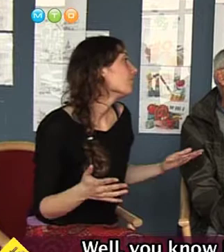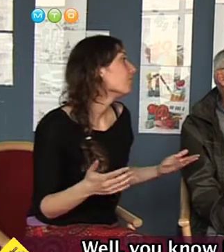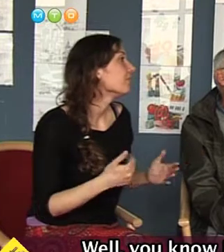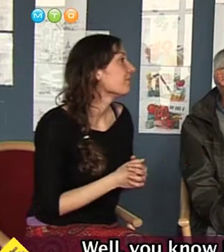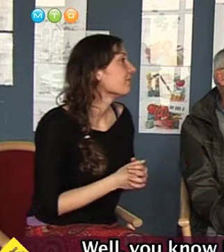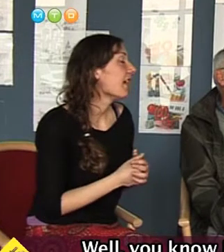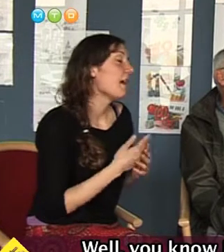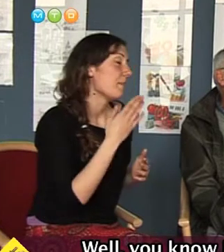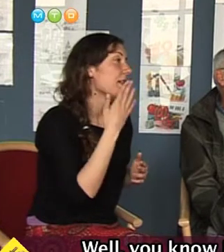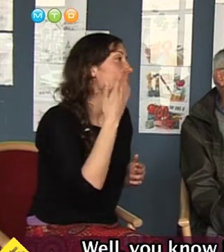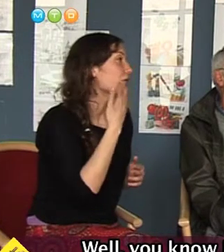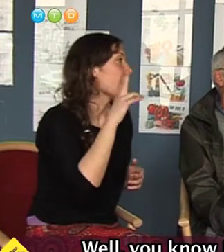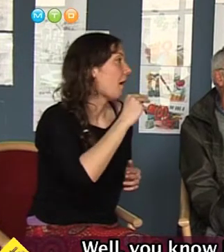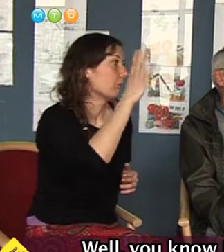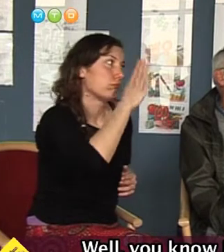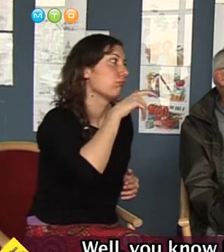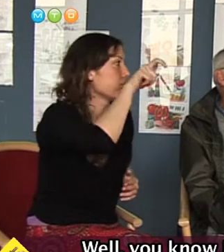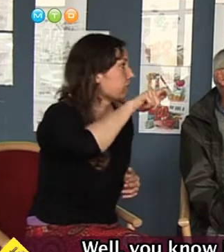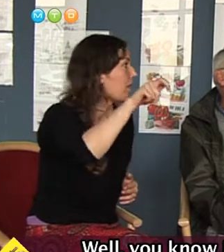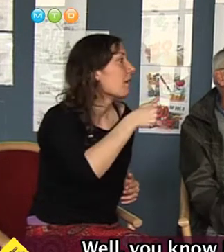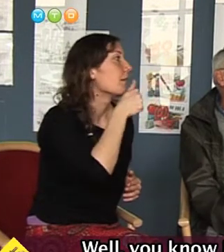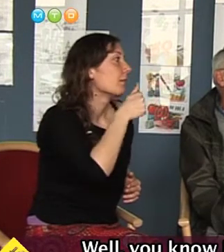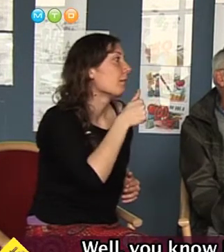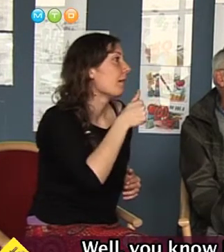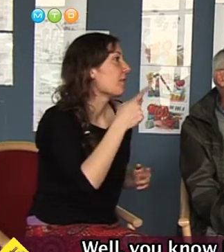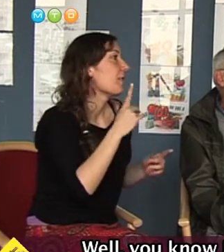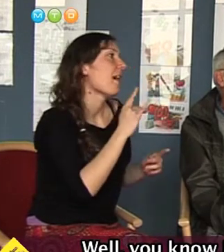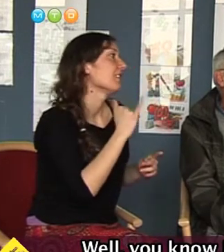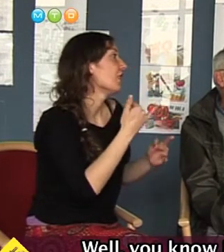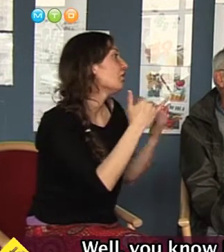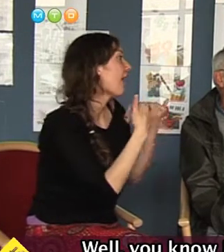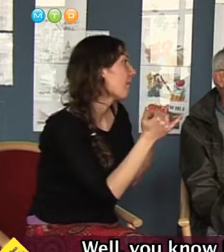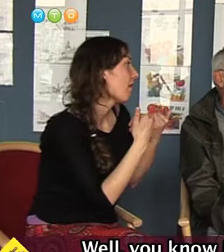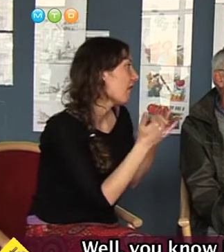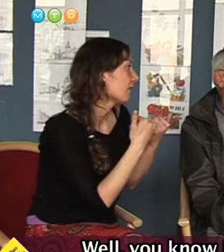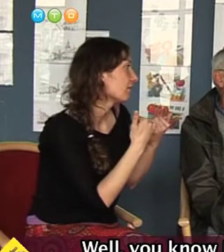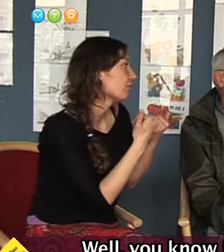I mean, I suppose the one I like is the one everybody likes, is Schwankmeyer.